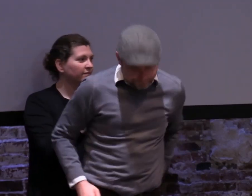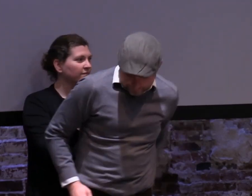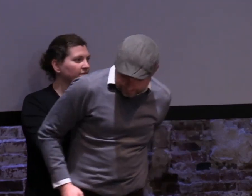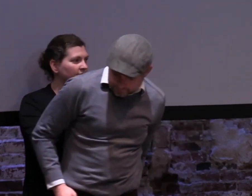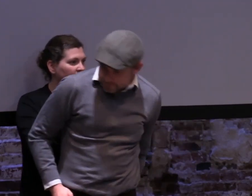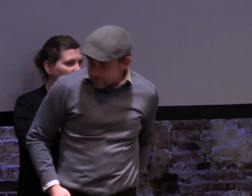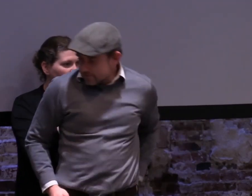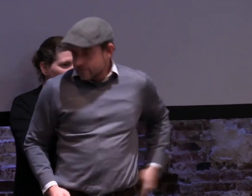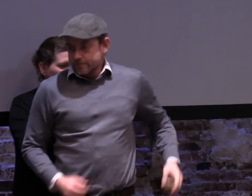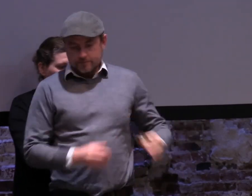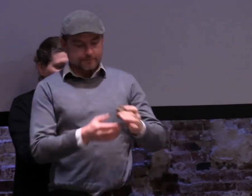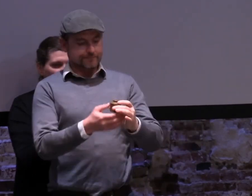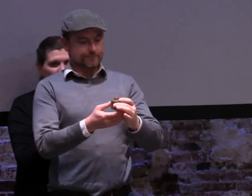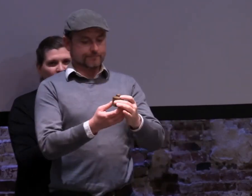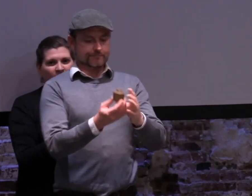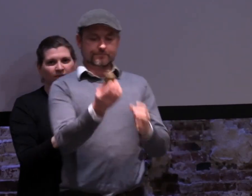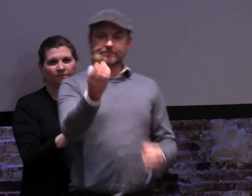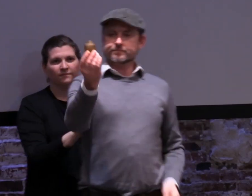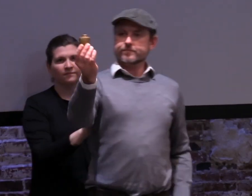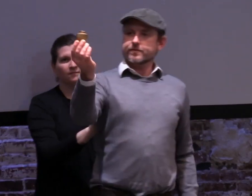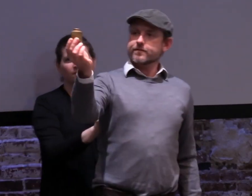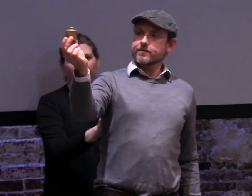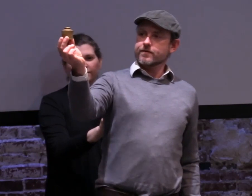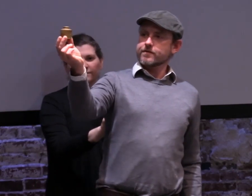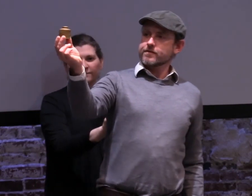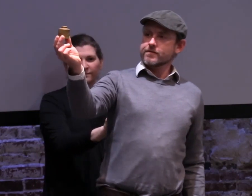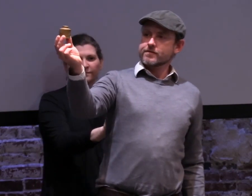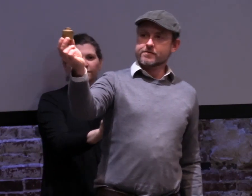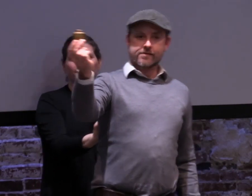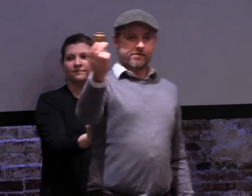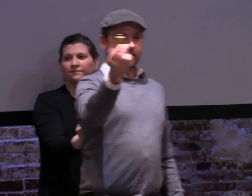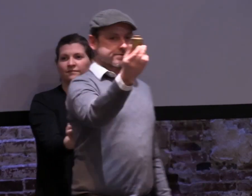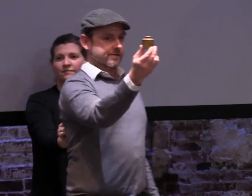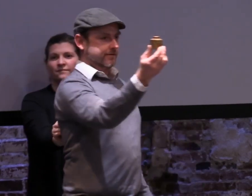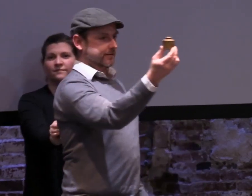of that farm, I only have one item in my possession.